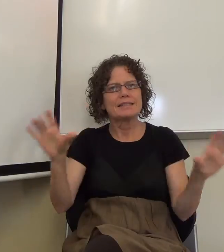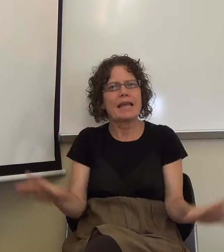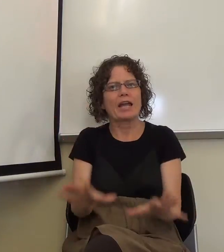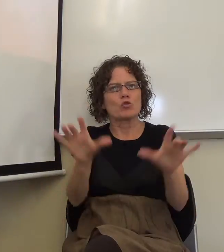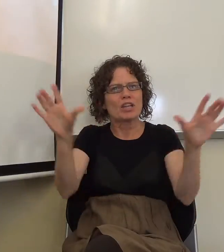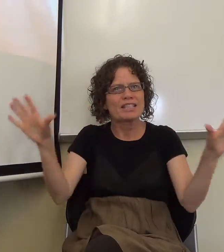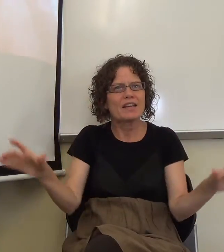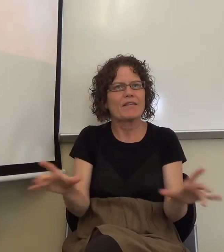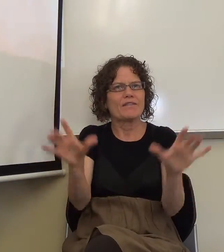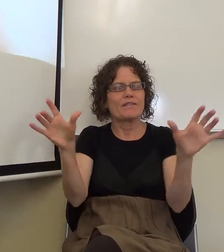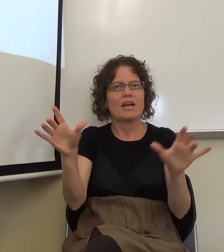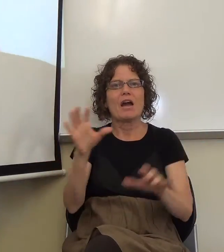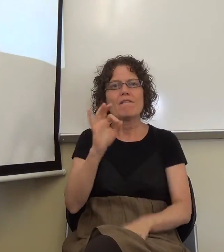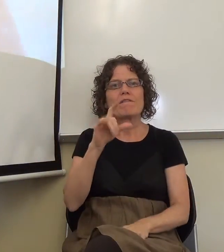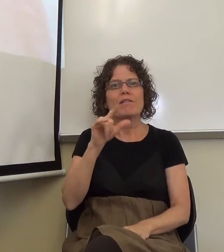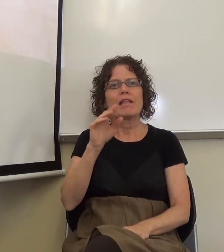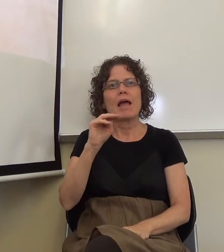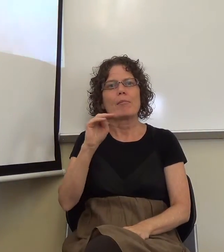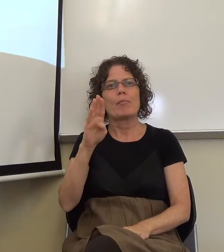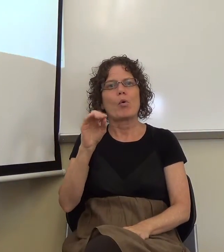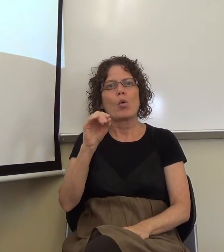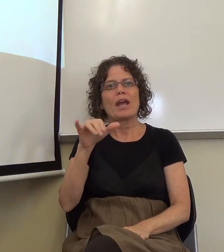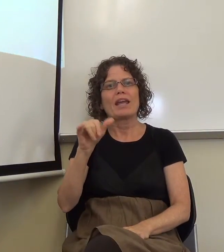Extravagant. Flamboyant is the opposite of